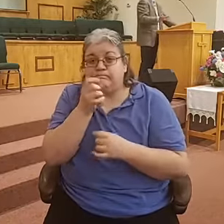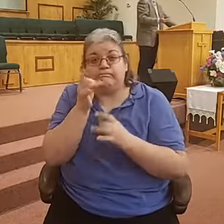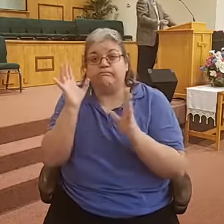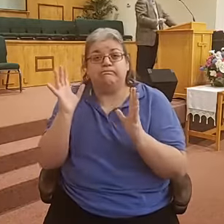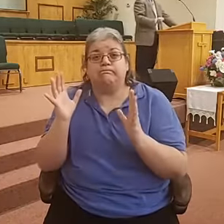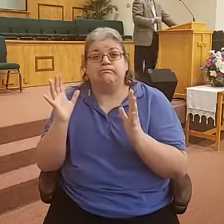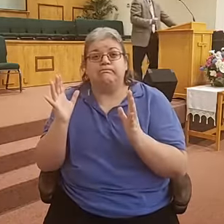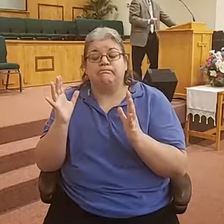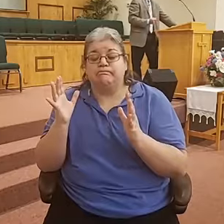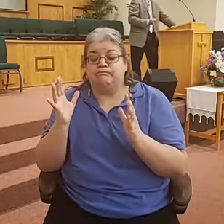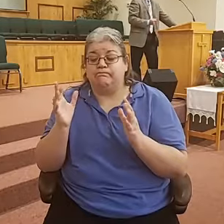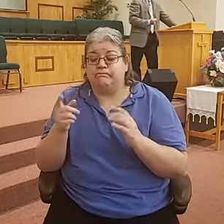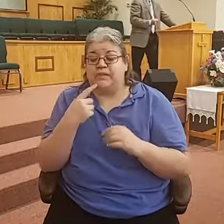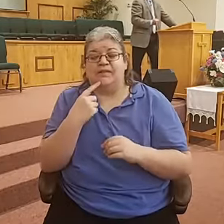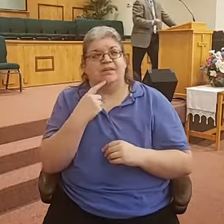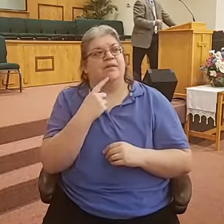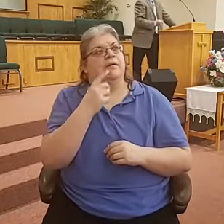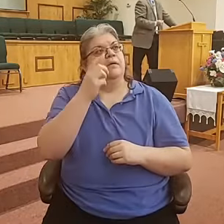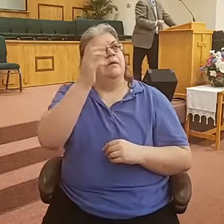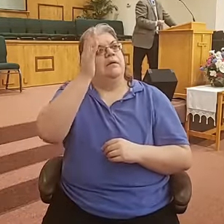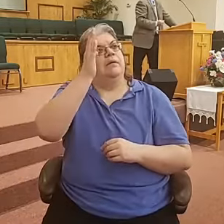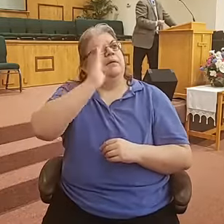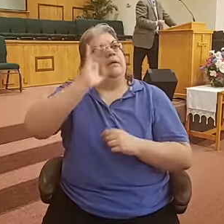that God gave me honey out of the rock,